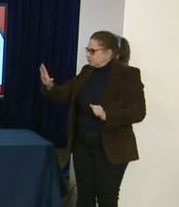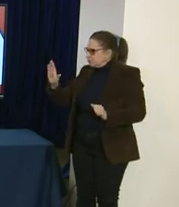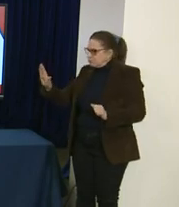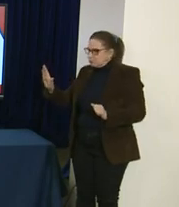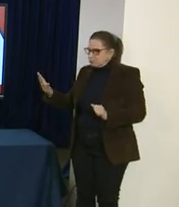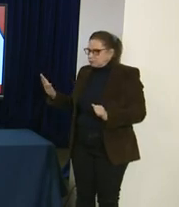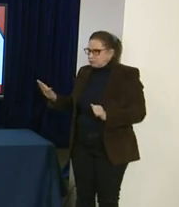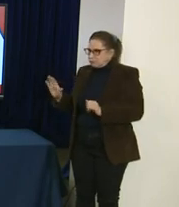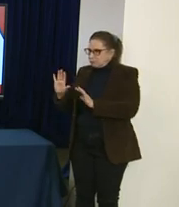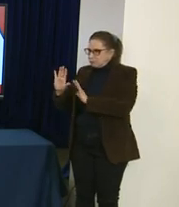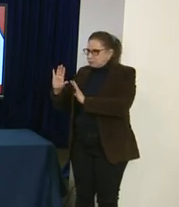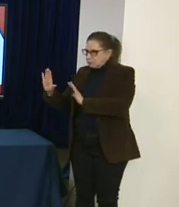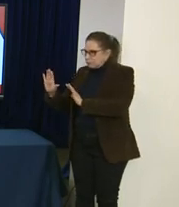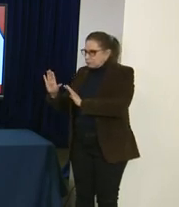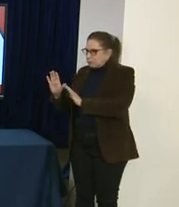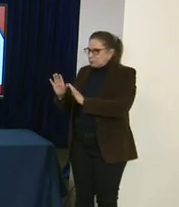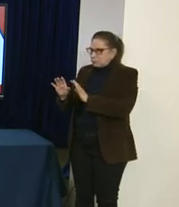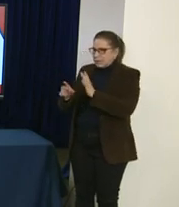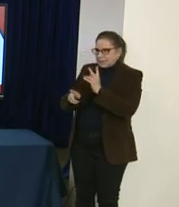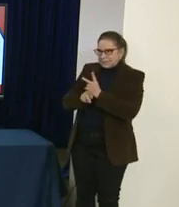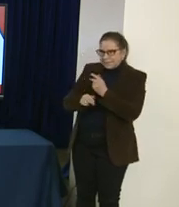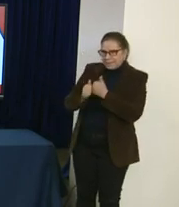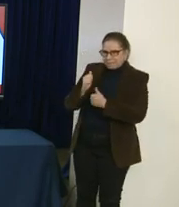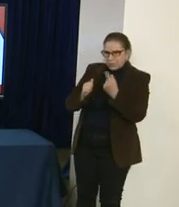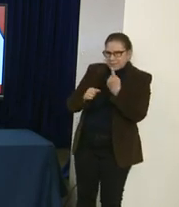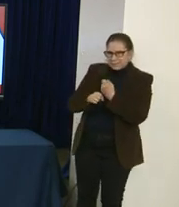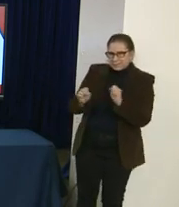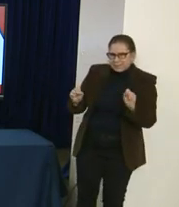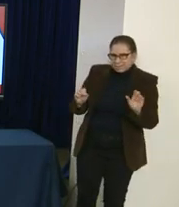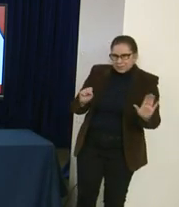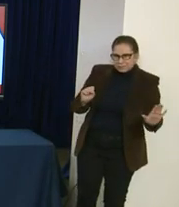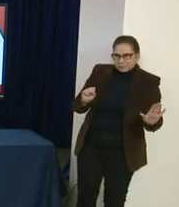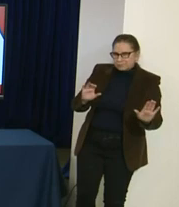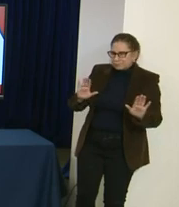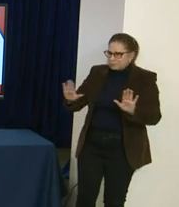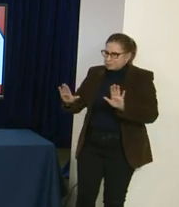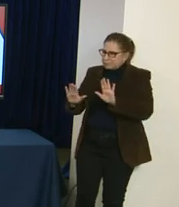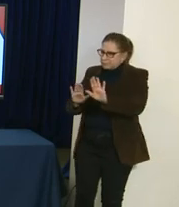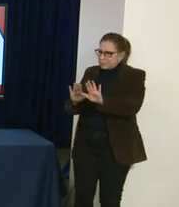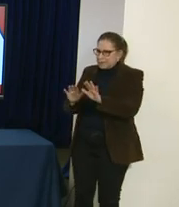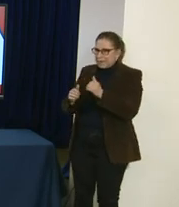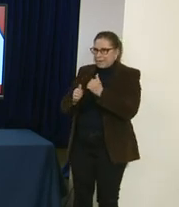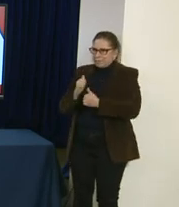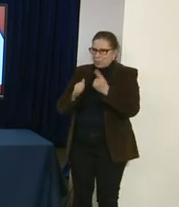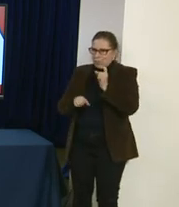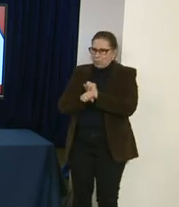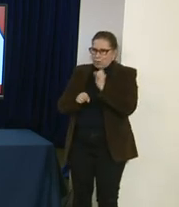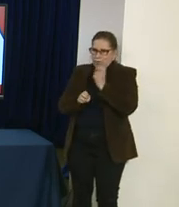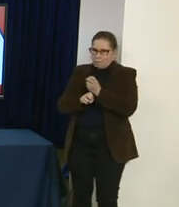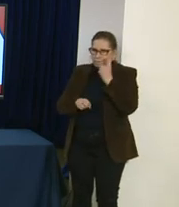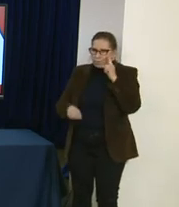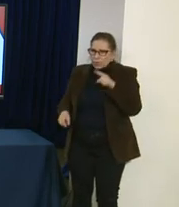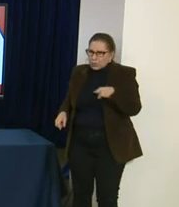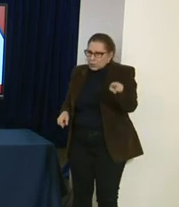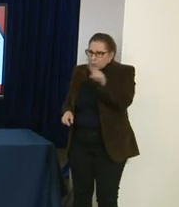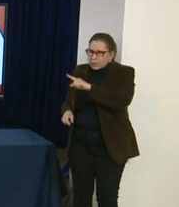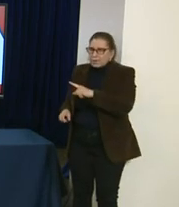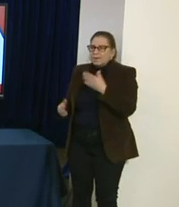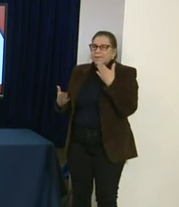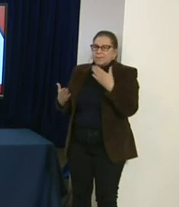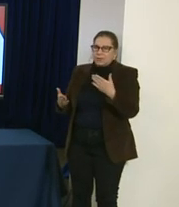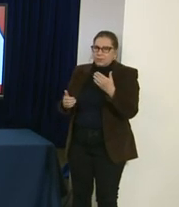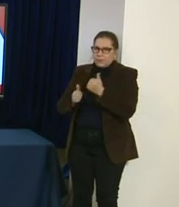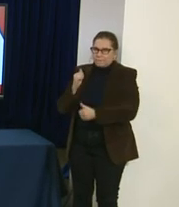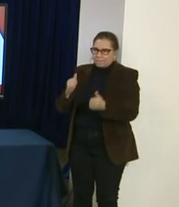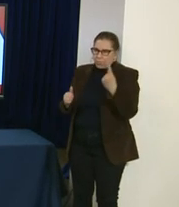safe and everybody able to work hard for you. Thank you, everybody. Thank you, Mayor, and thank you,